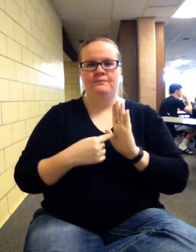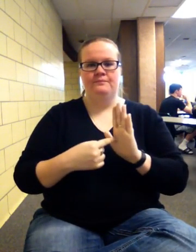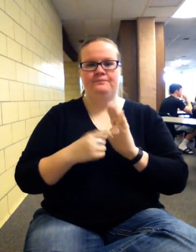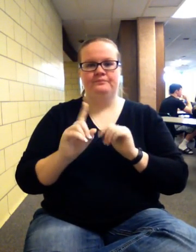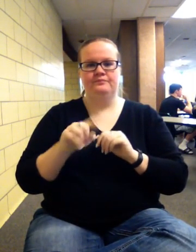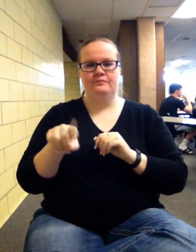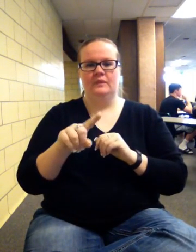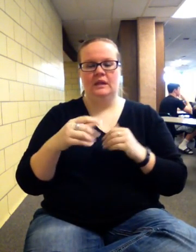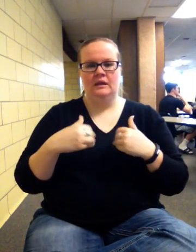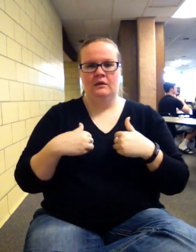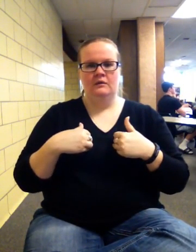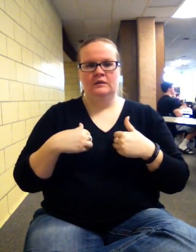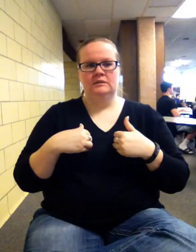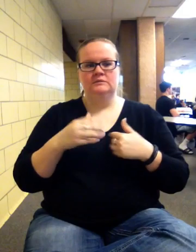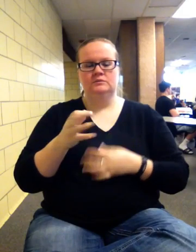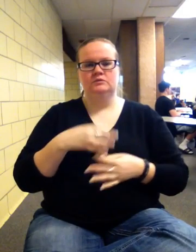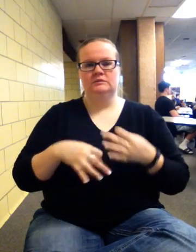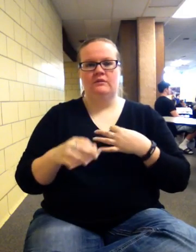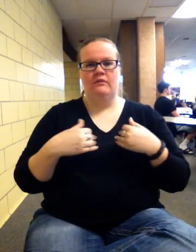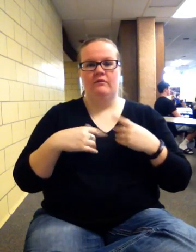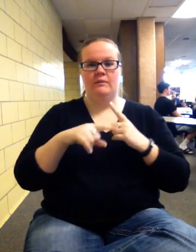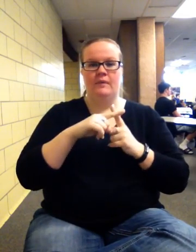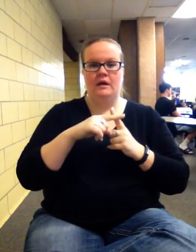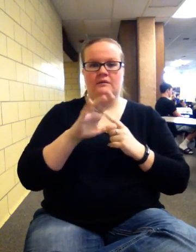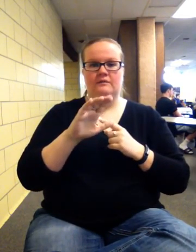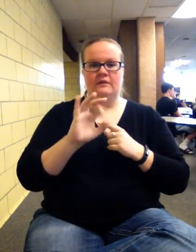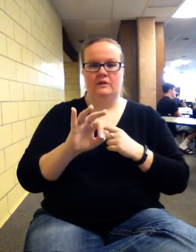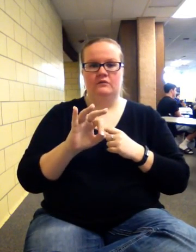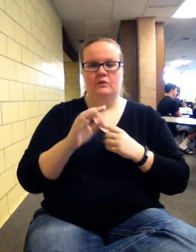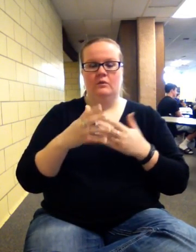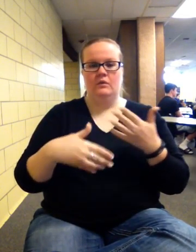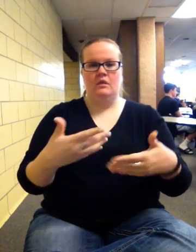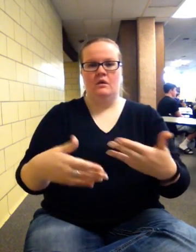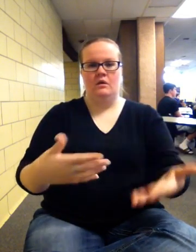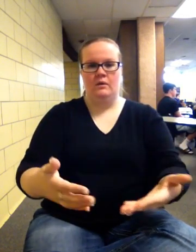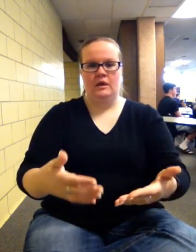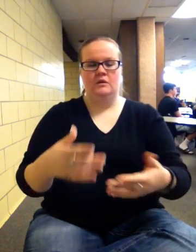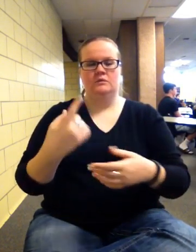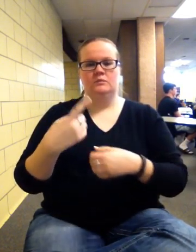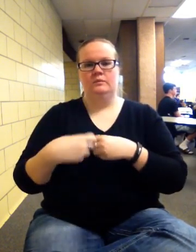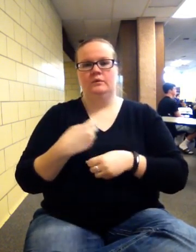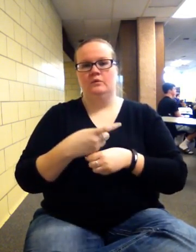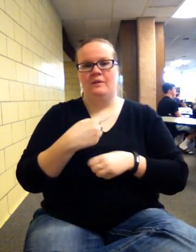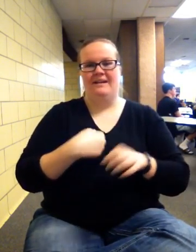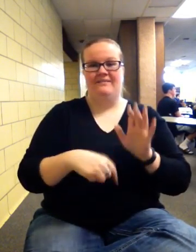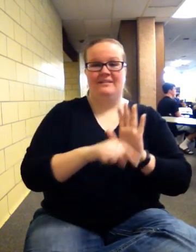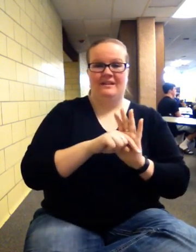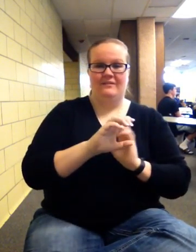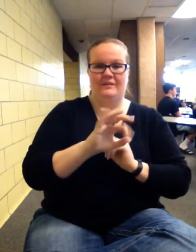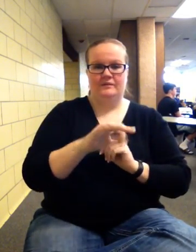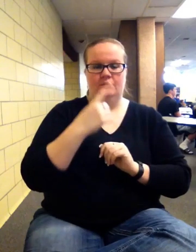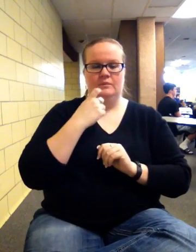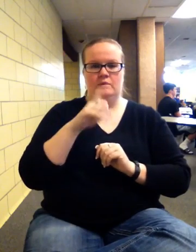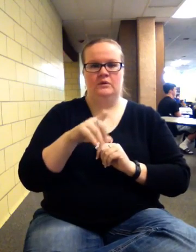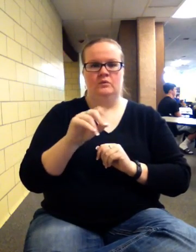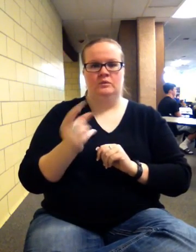have it be that instead of having positive cash flows all along the way, one year you have a negative cash flow because you have to do something, refurbish the machine